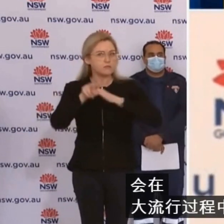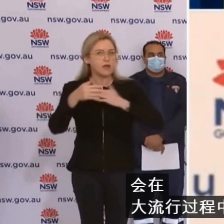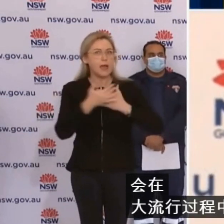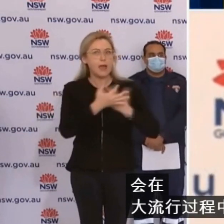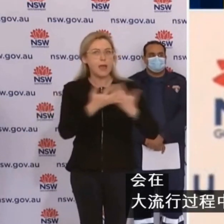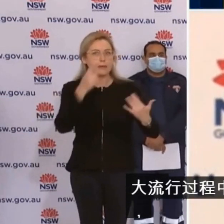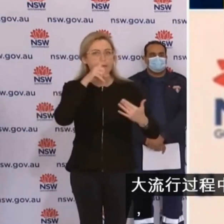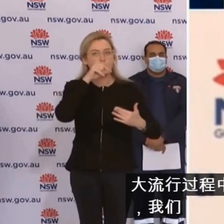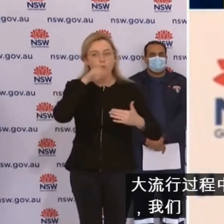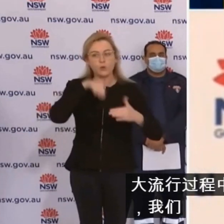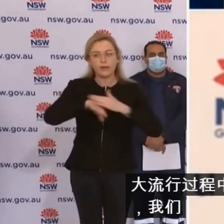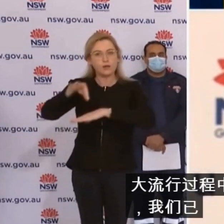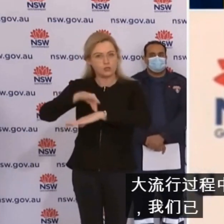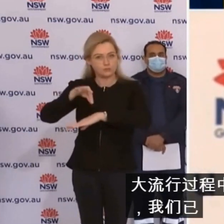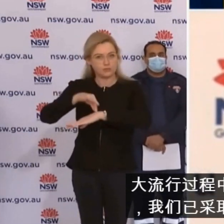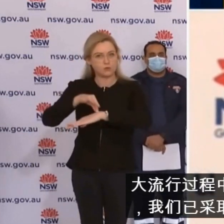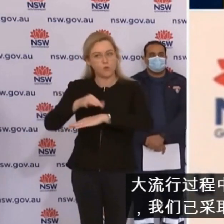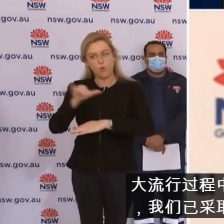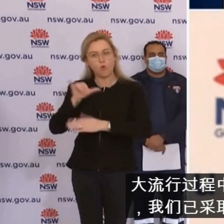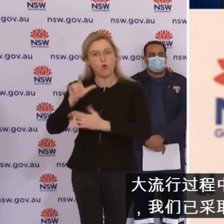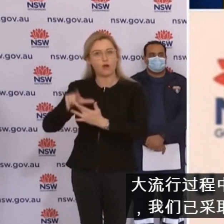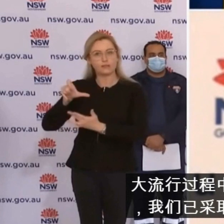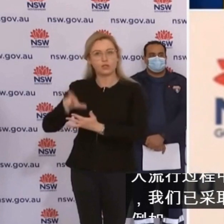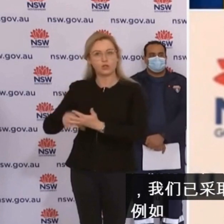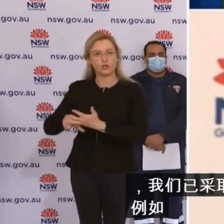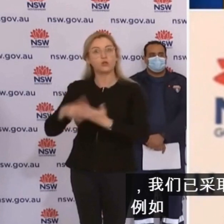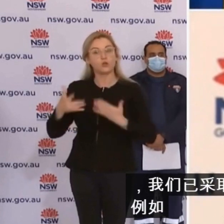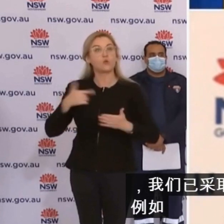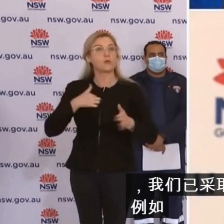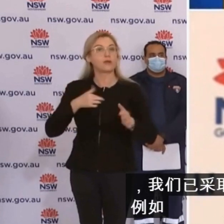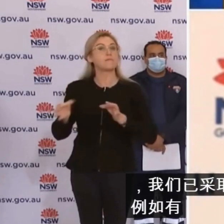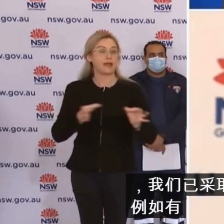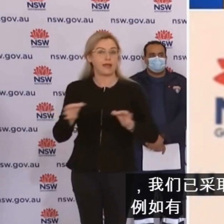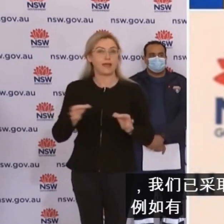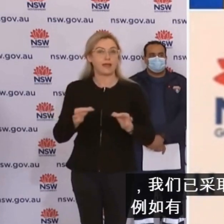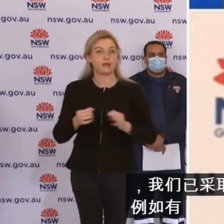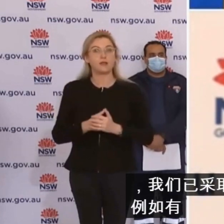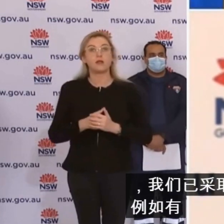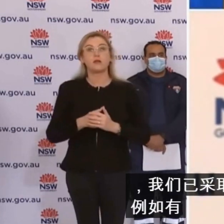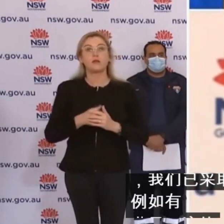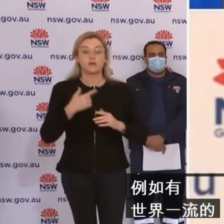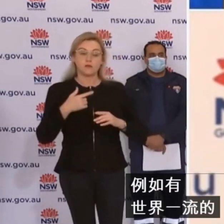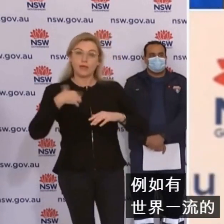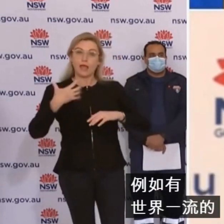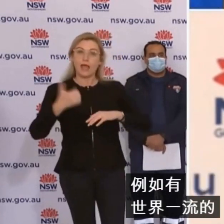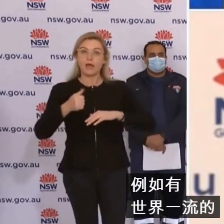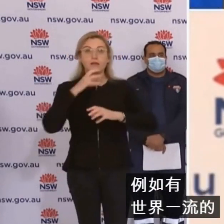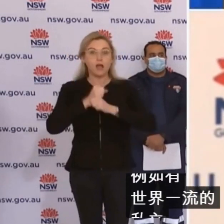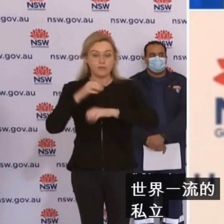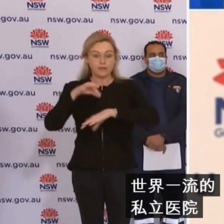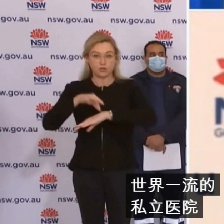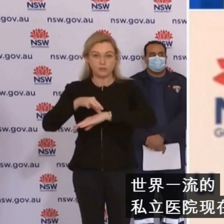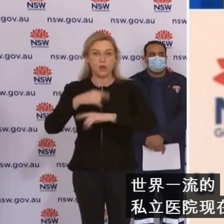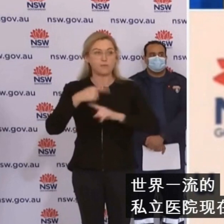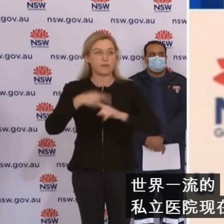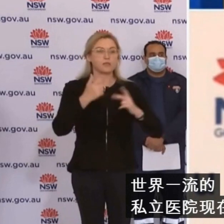pandemic. And we have taken steps to make sure, for example, that there are private hospitals, world-class